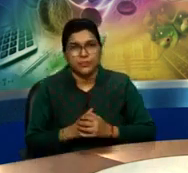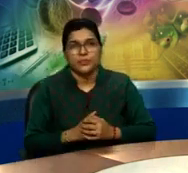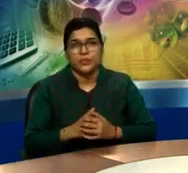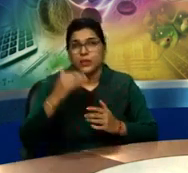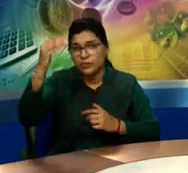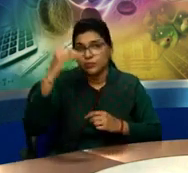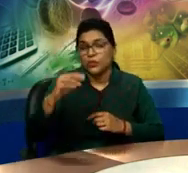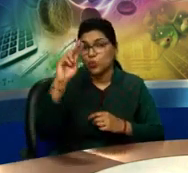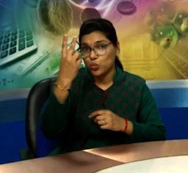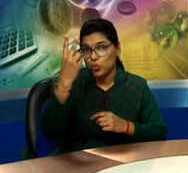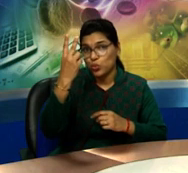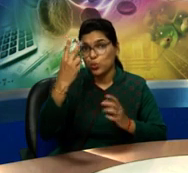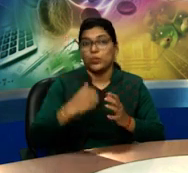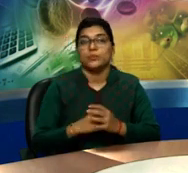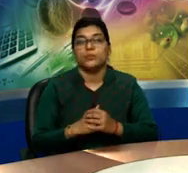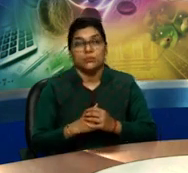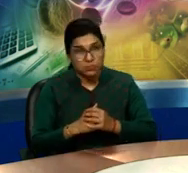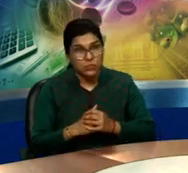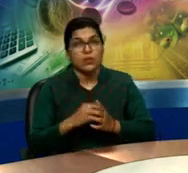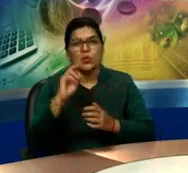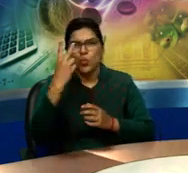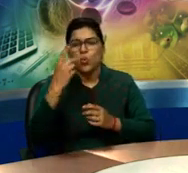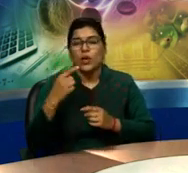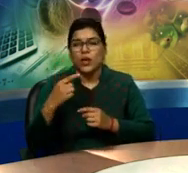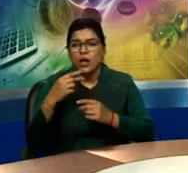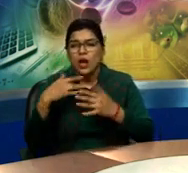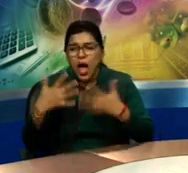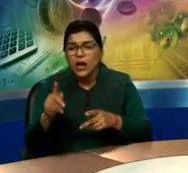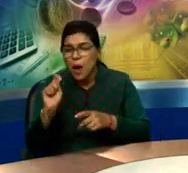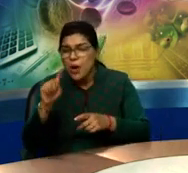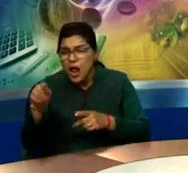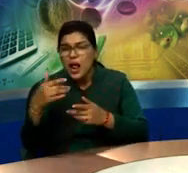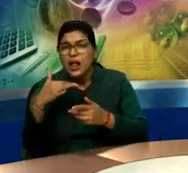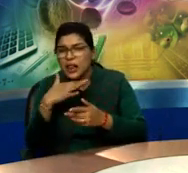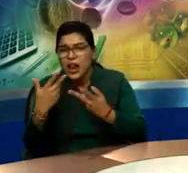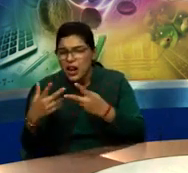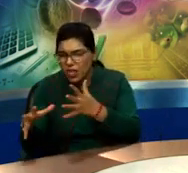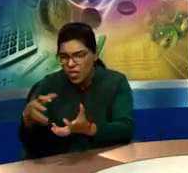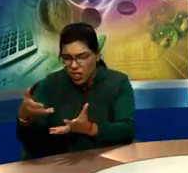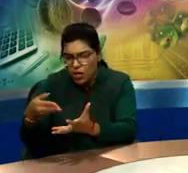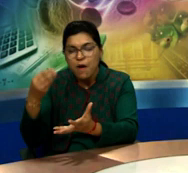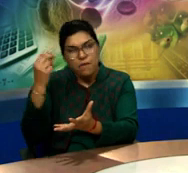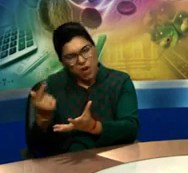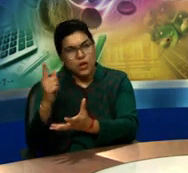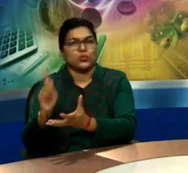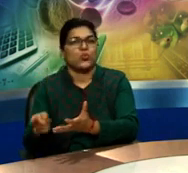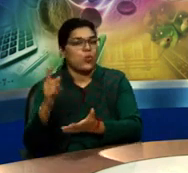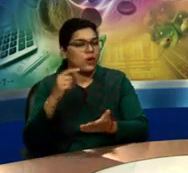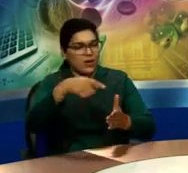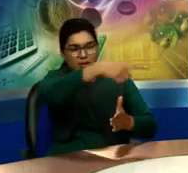Due to improper storage, the resources are wasted. The second point explains that